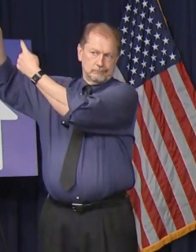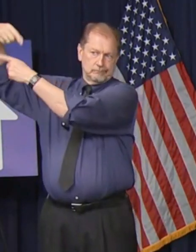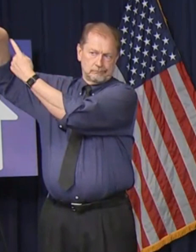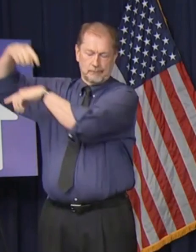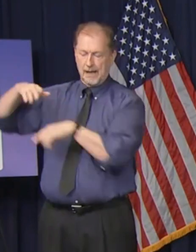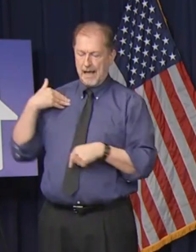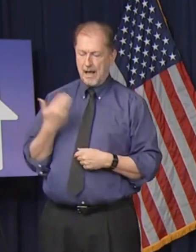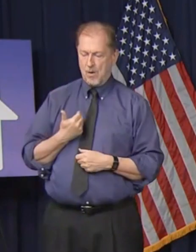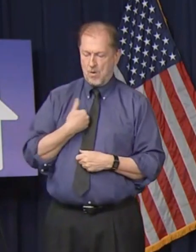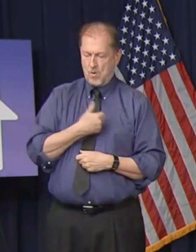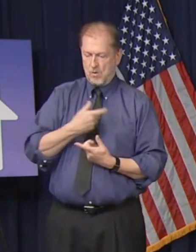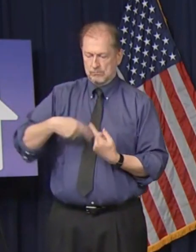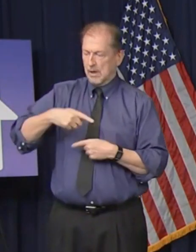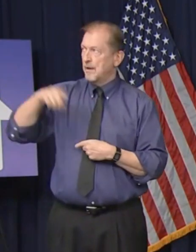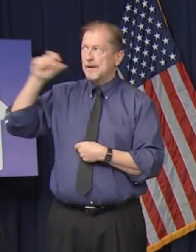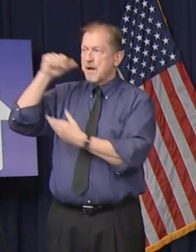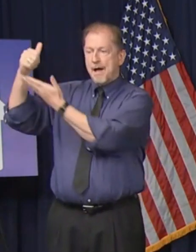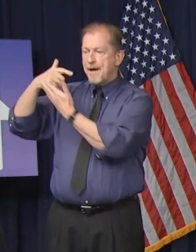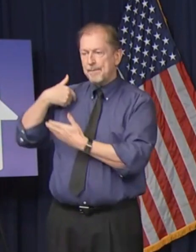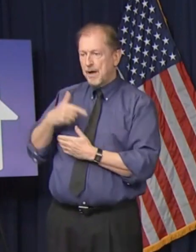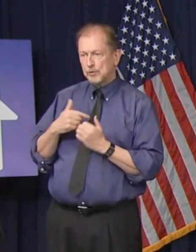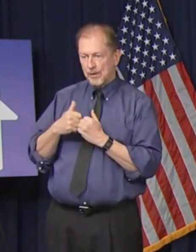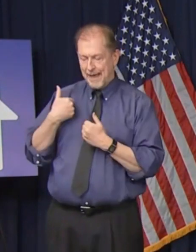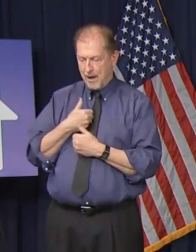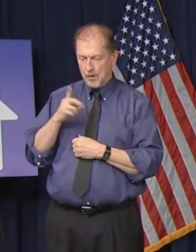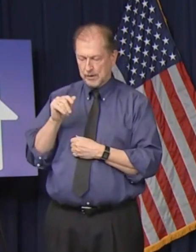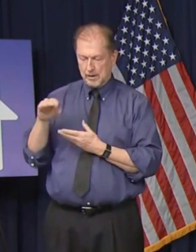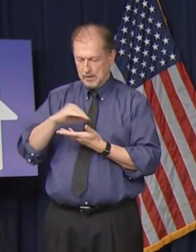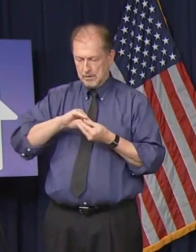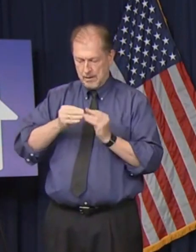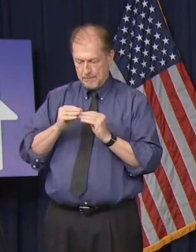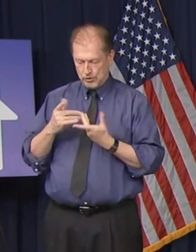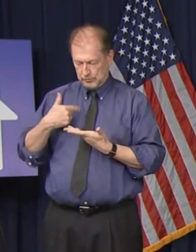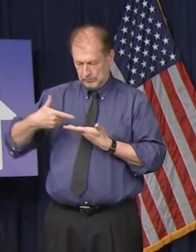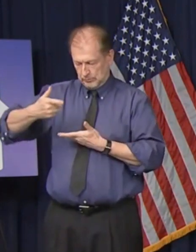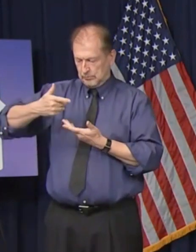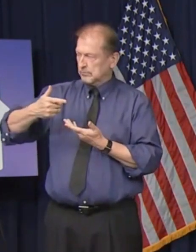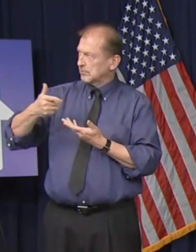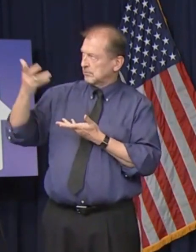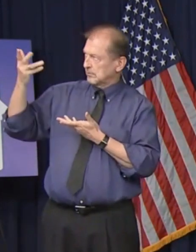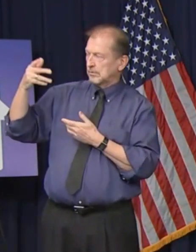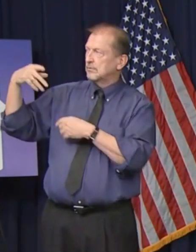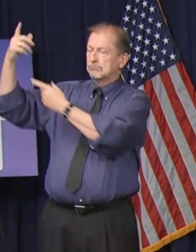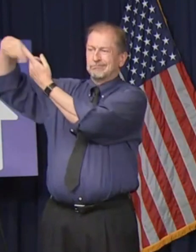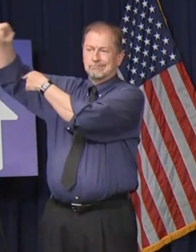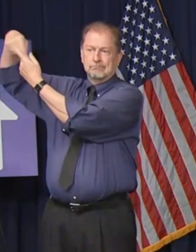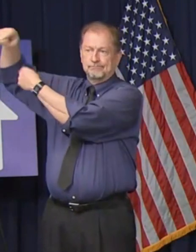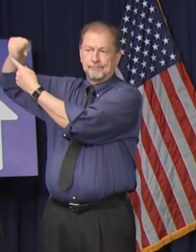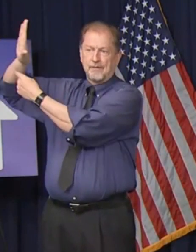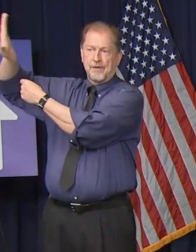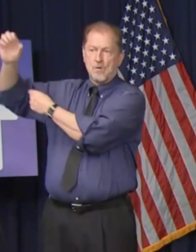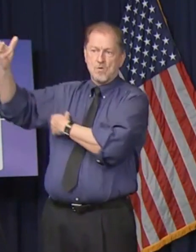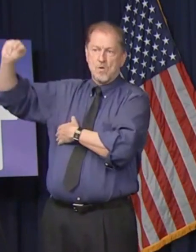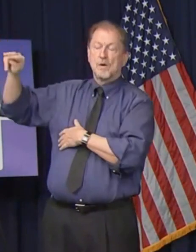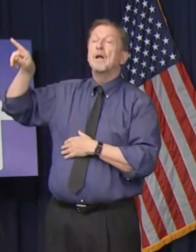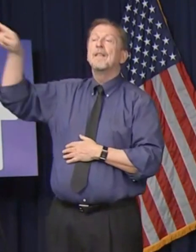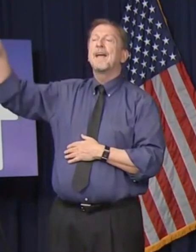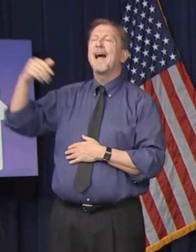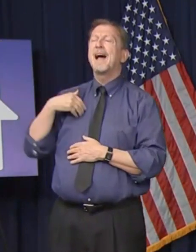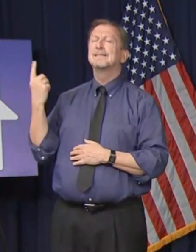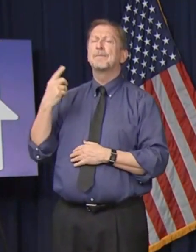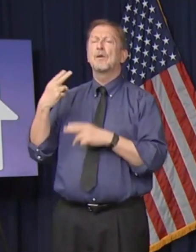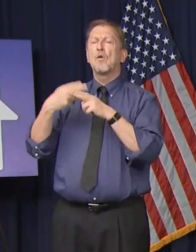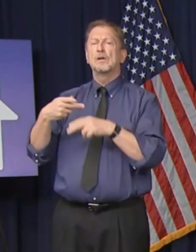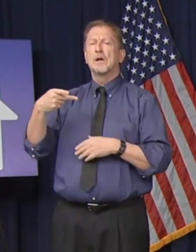our, you know, estimation of our curve. They, in fact, were for a long time using that public one that